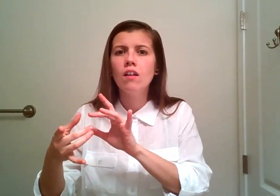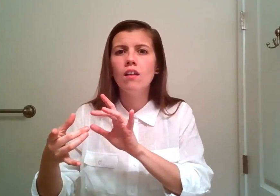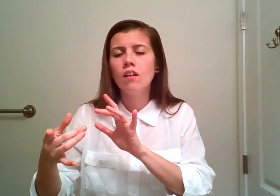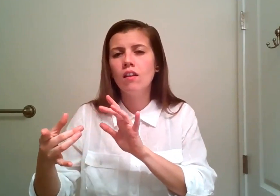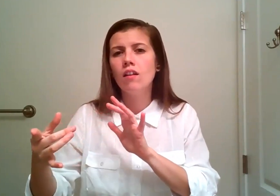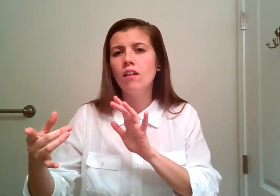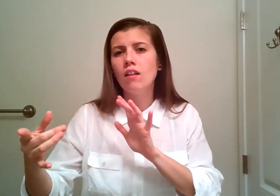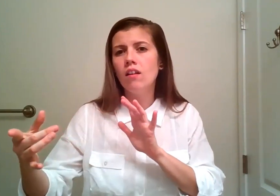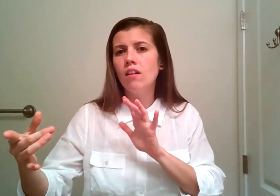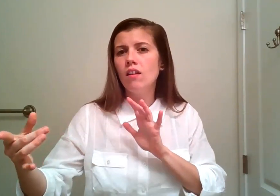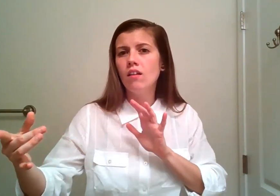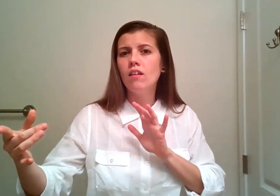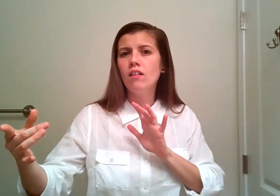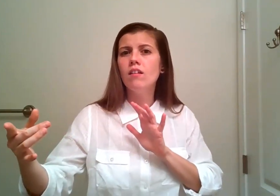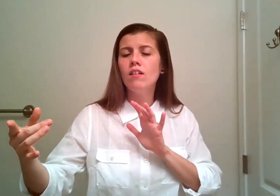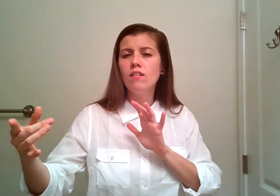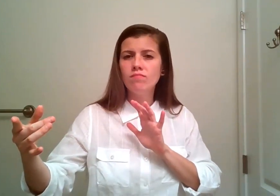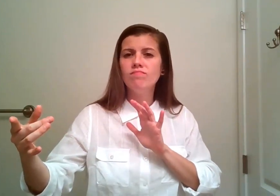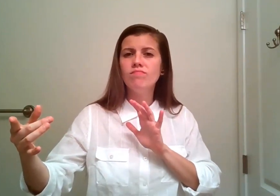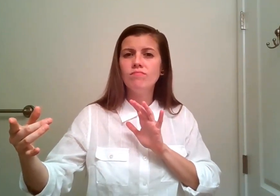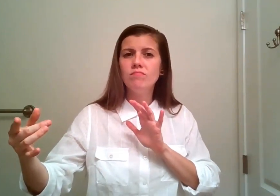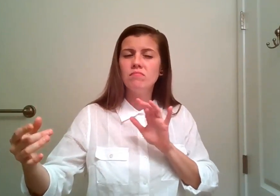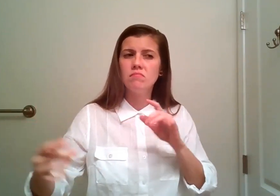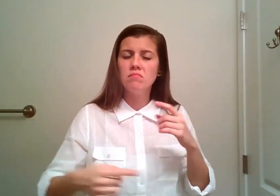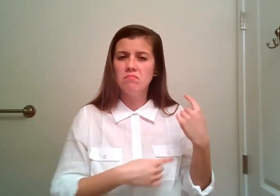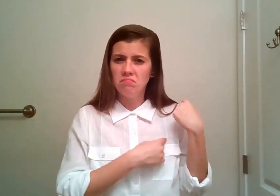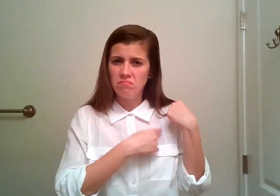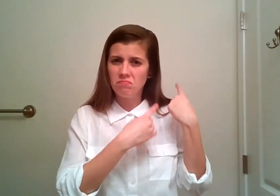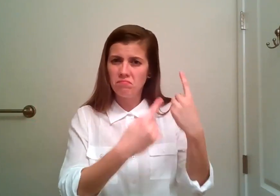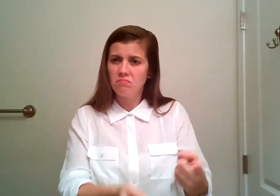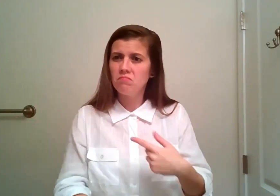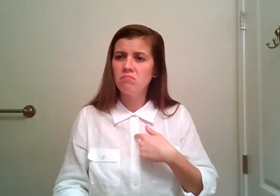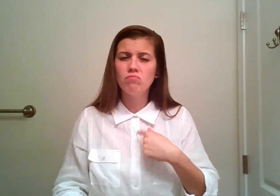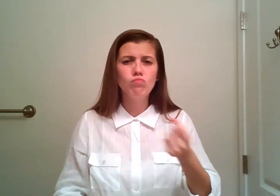And I honestly just felt very disconnected from everything.